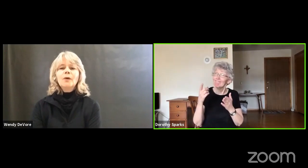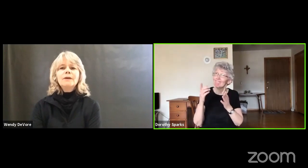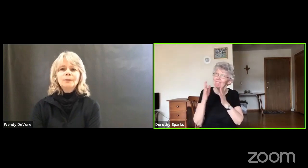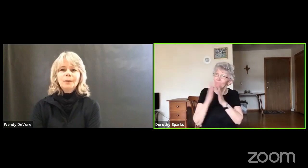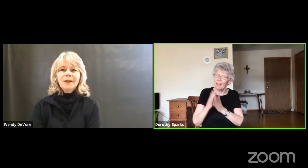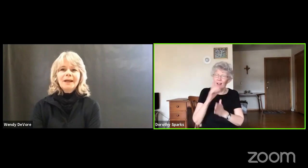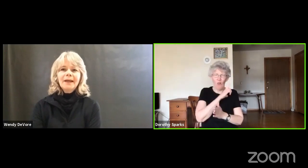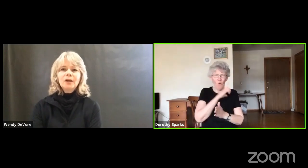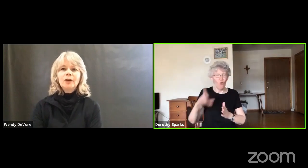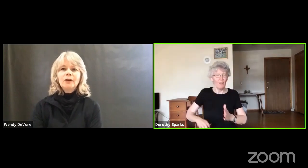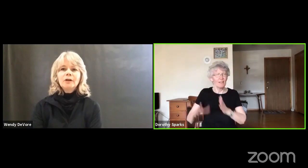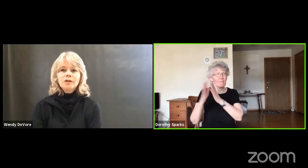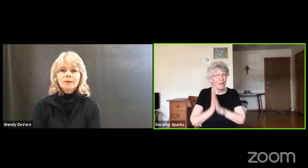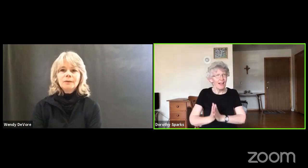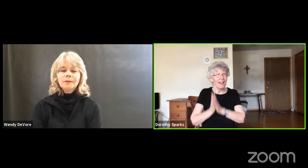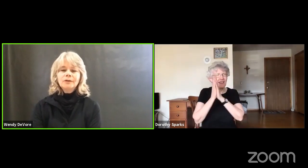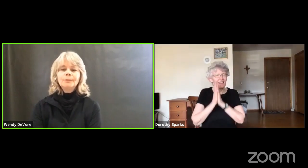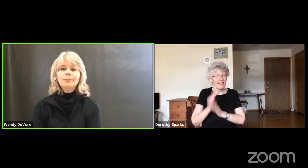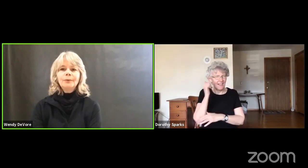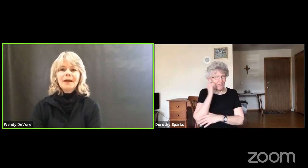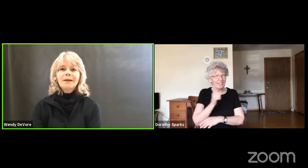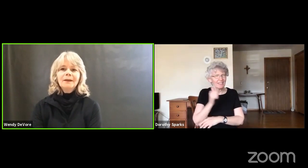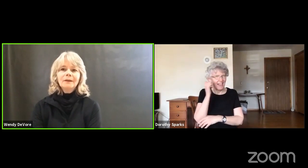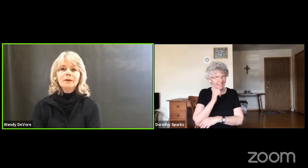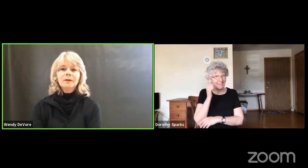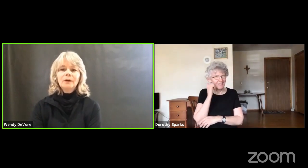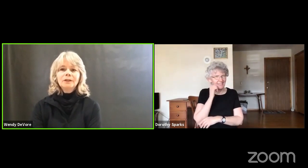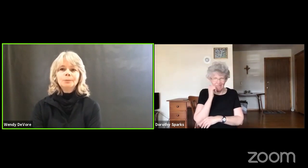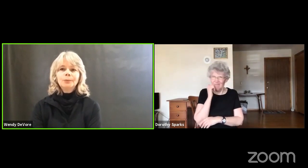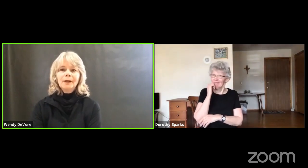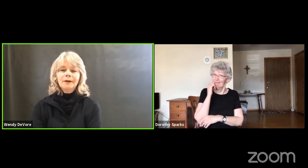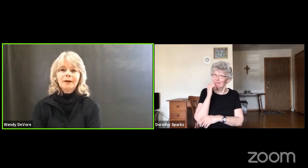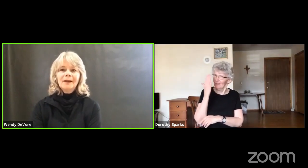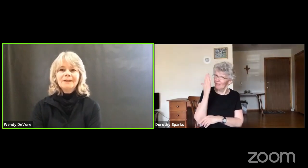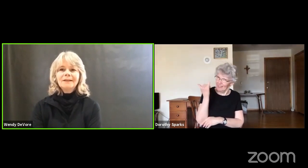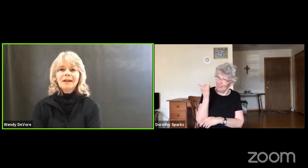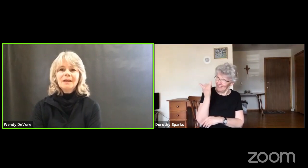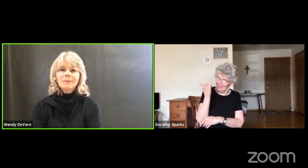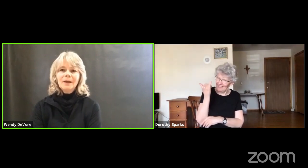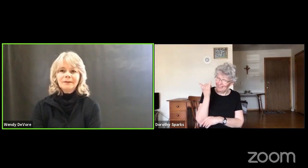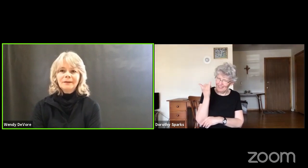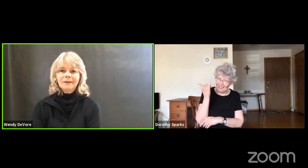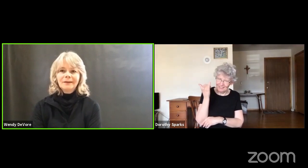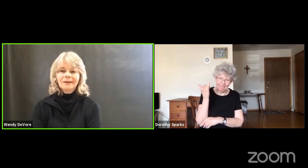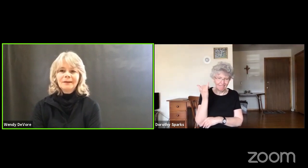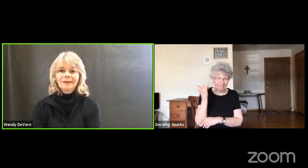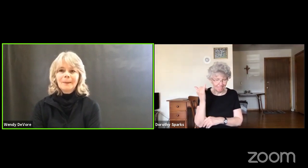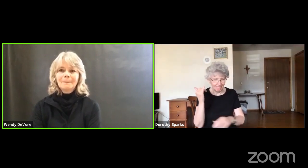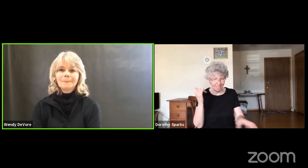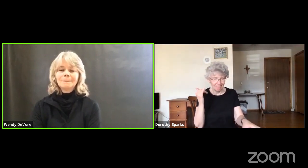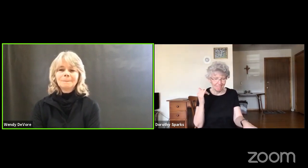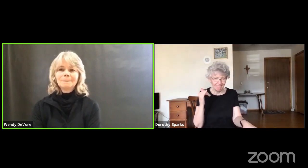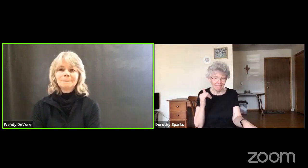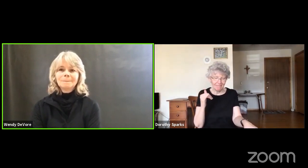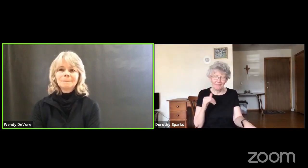And so this week, I encourage you to pray the Lord's Prayer on a daily basis.